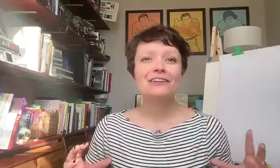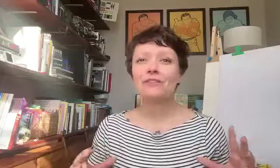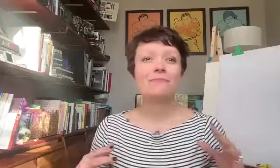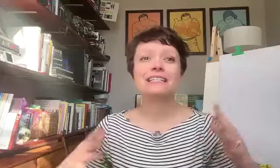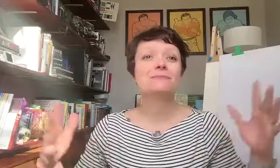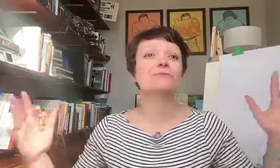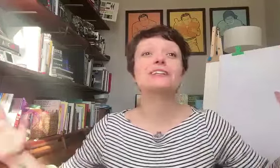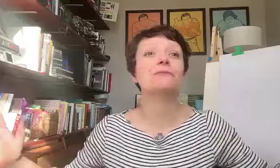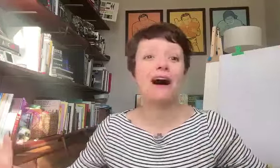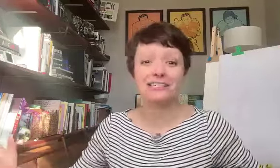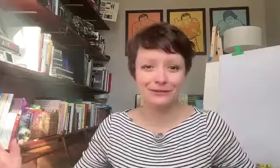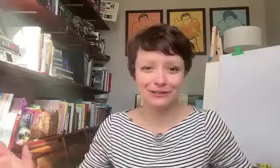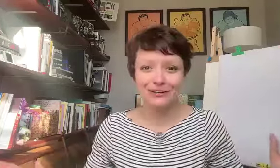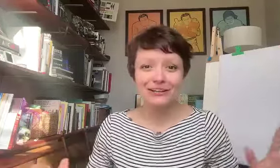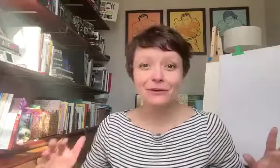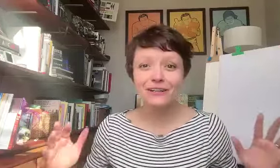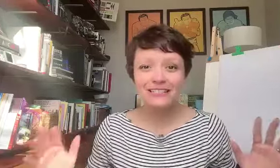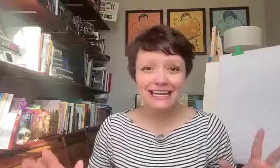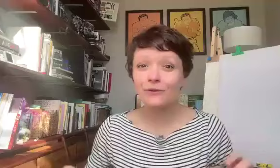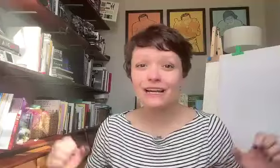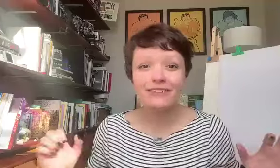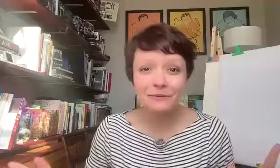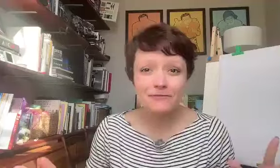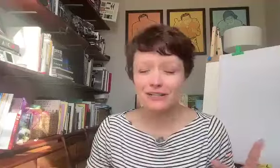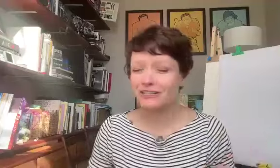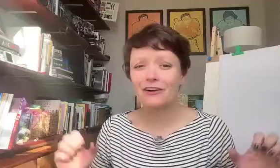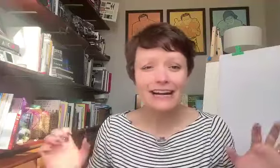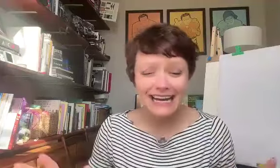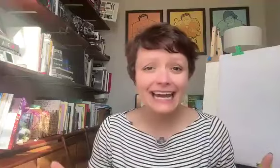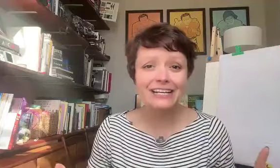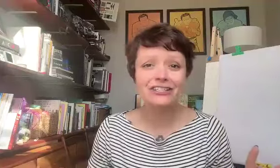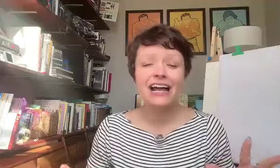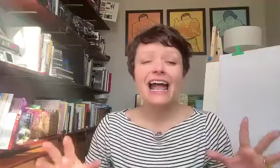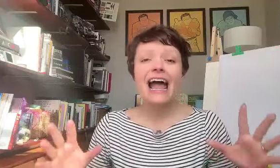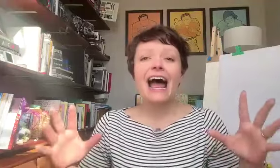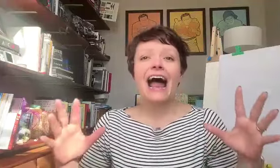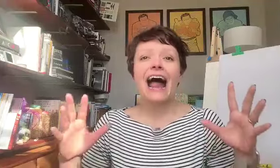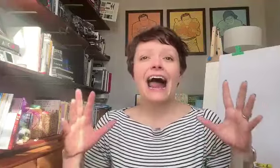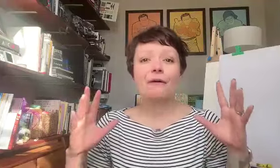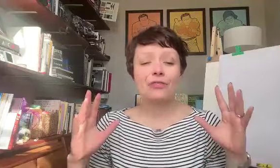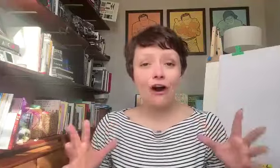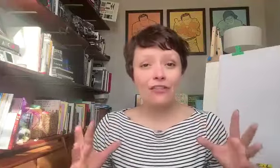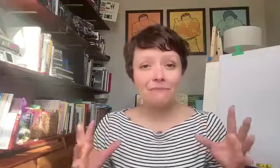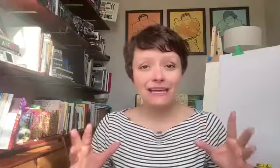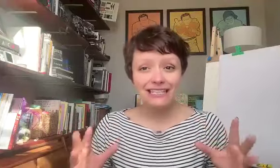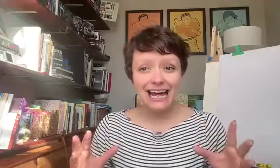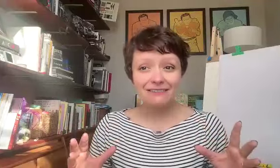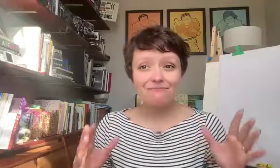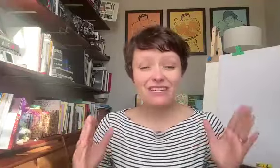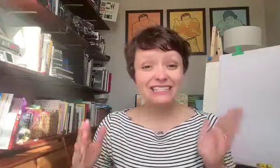you are the best Miss Rachel possible. You are singing, you are giving them information, they are engaged. And with all that being said, this